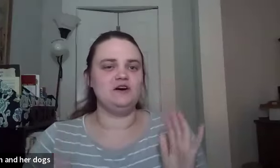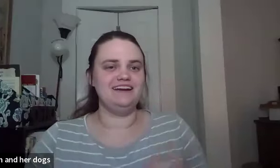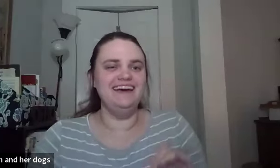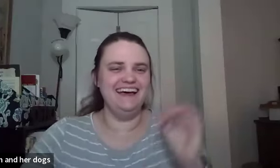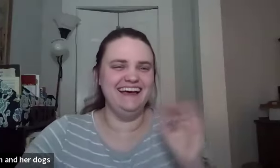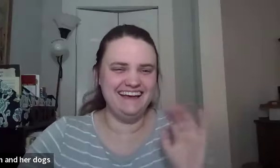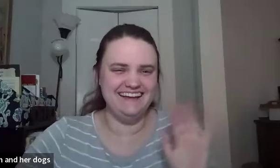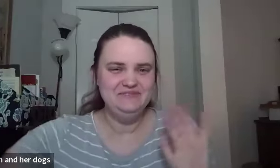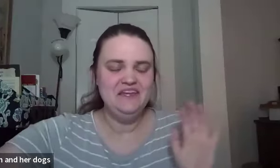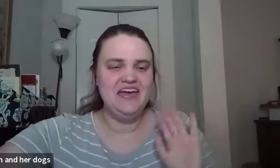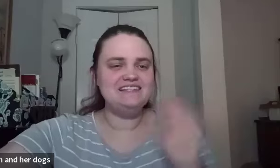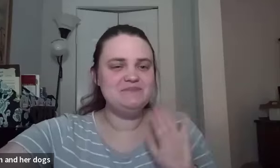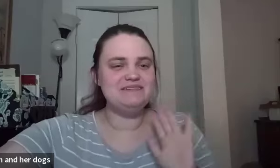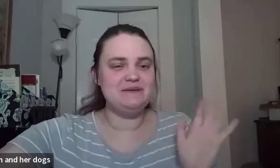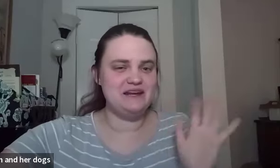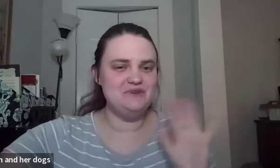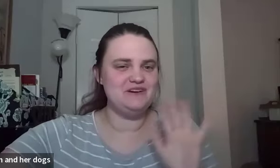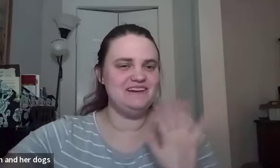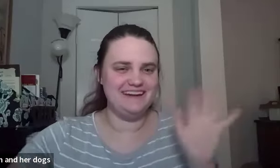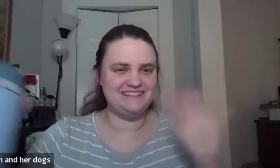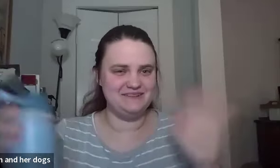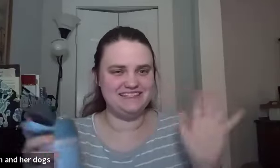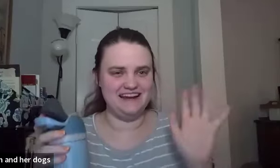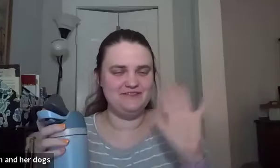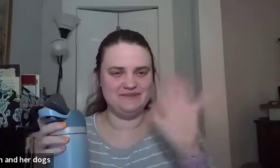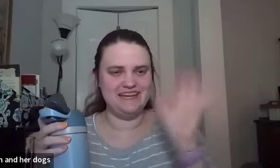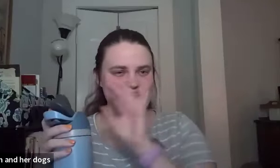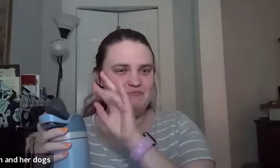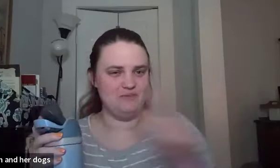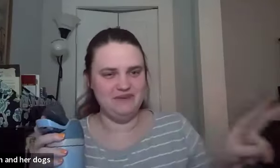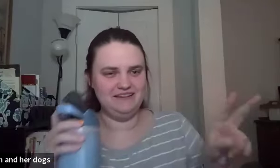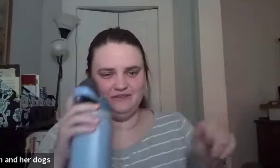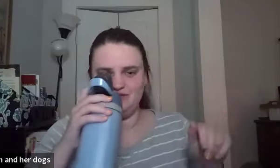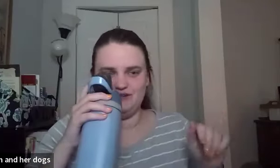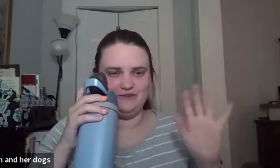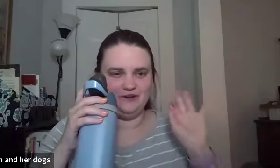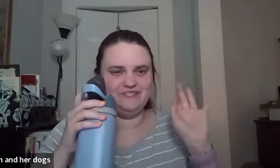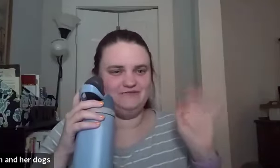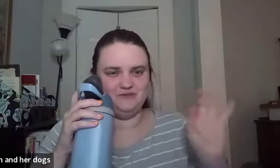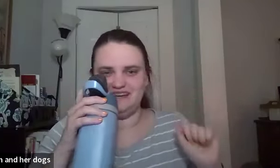Sorry. Anytime I see animals on here, I get so excited. I feel like Miss Katie and I both immediately lose focus for a good few seconds